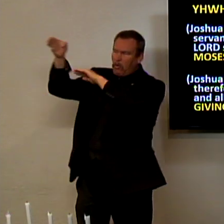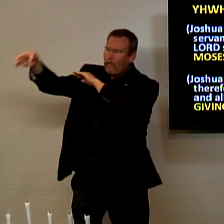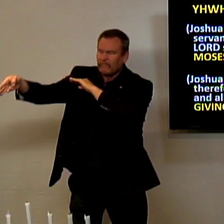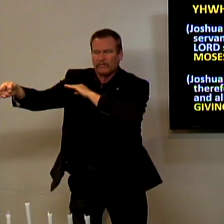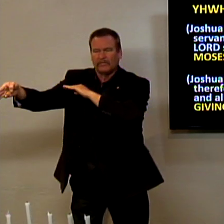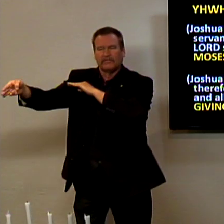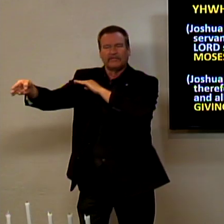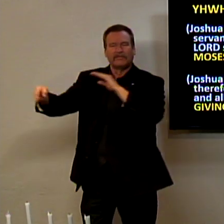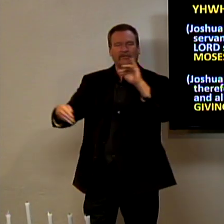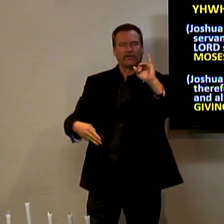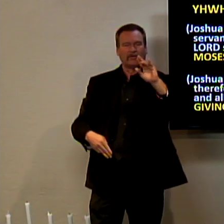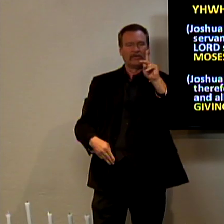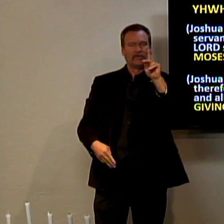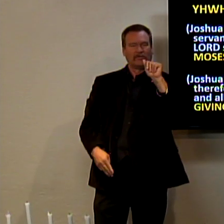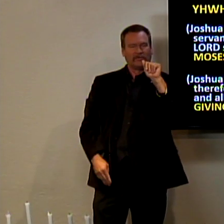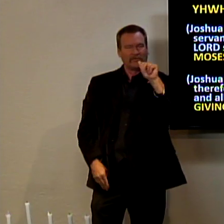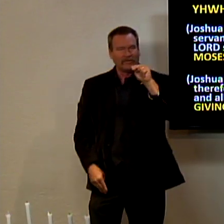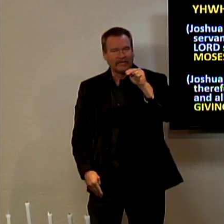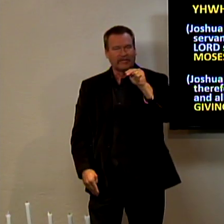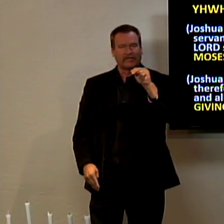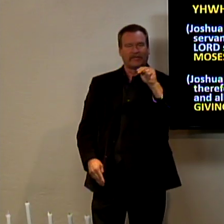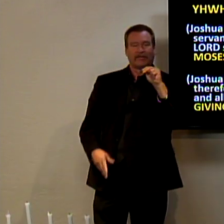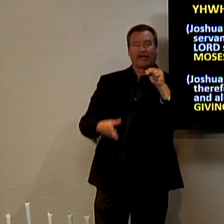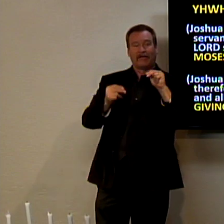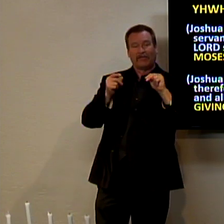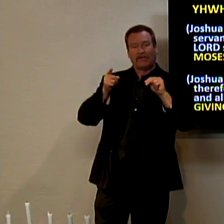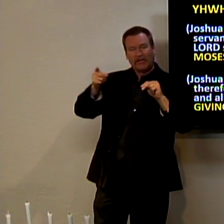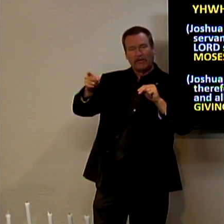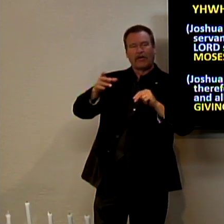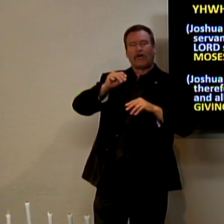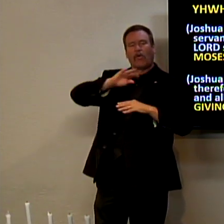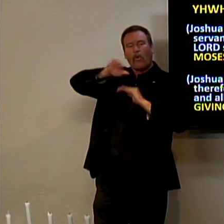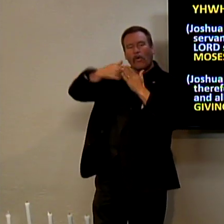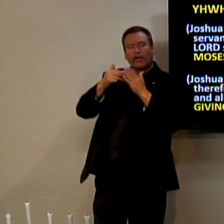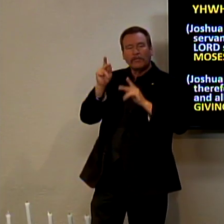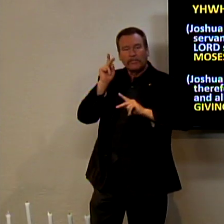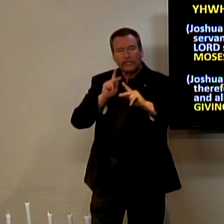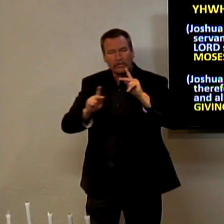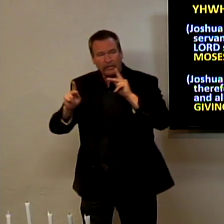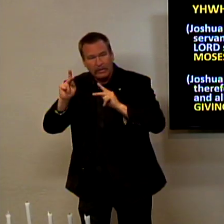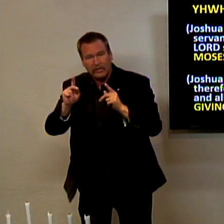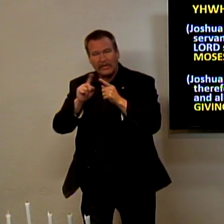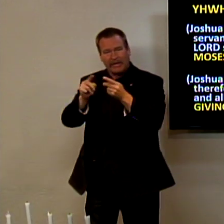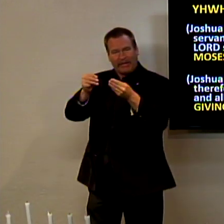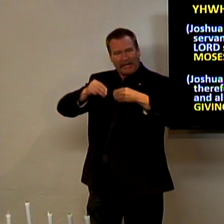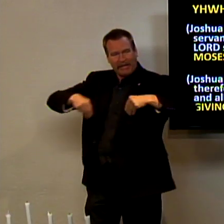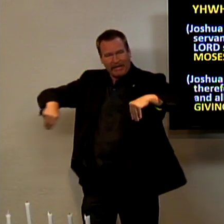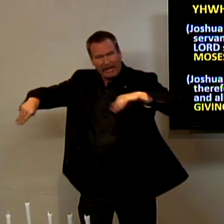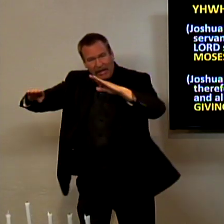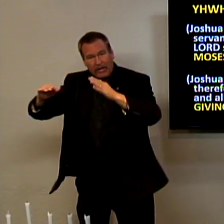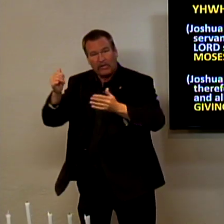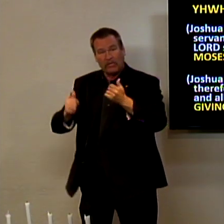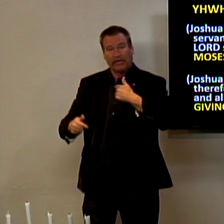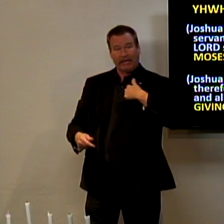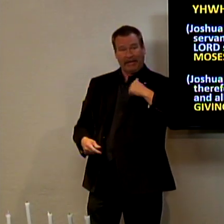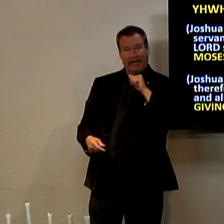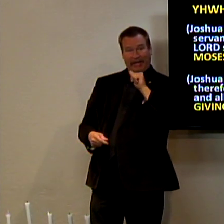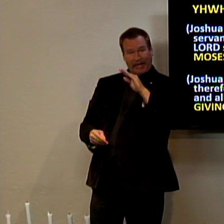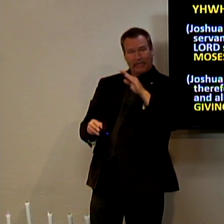Be ready to lead my people over this Jordan. You and all of this people to the